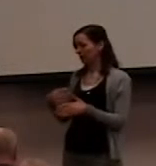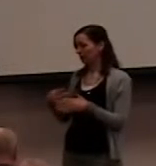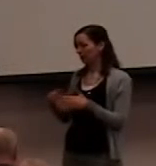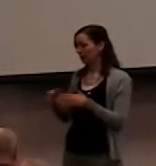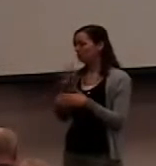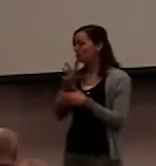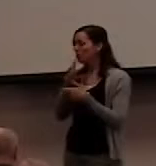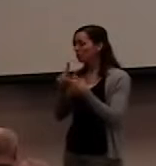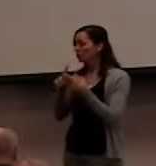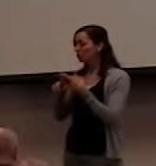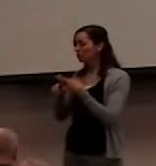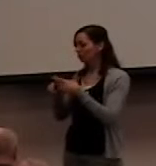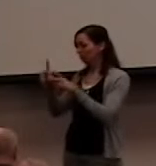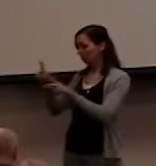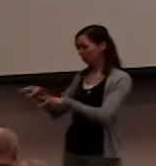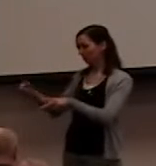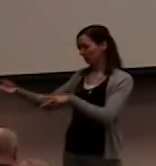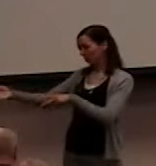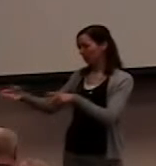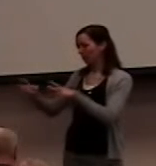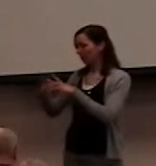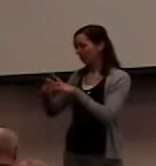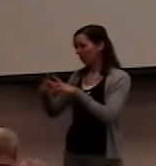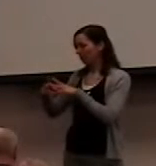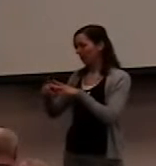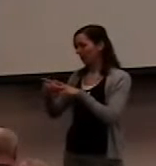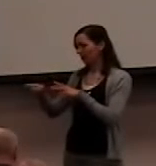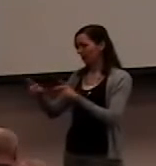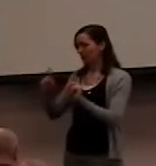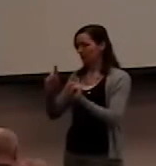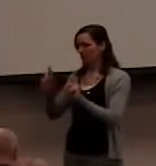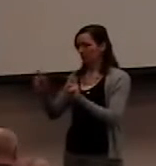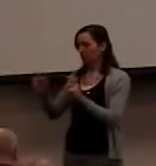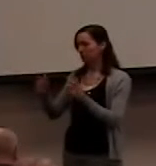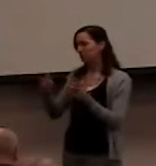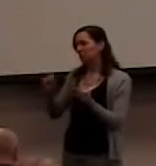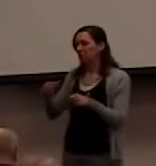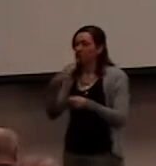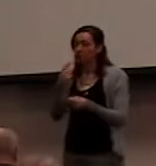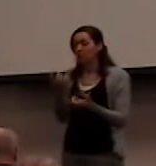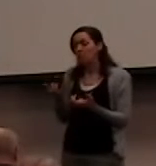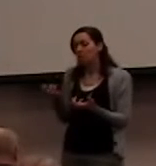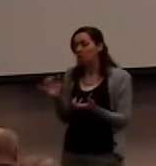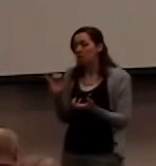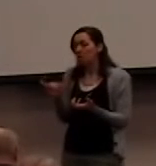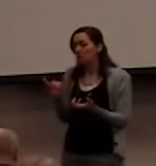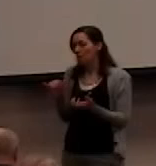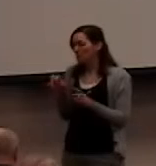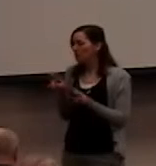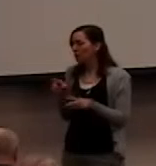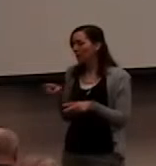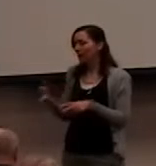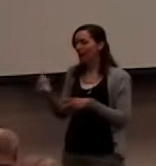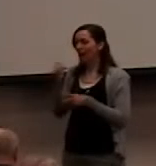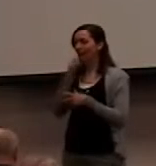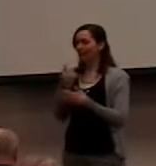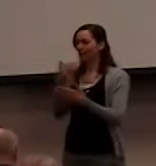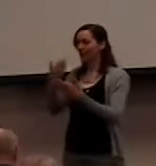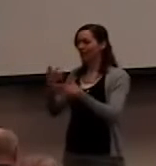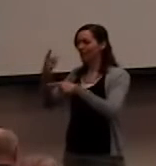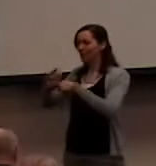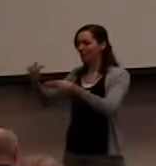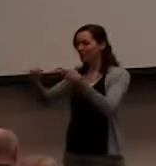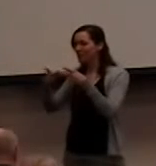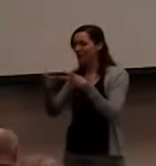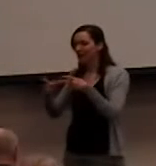you can say, well, quite by accident, he wound up in exactly the right place at the right time with the right people. And I think really we have to back